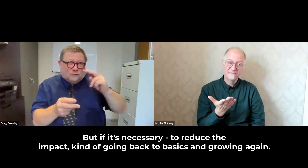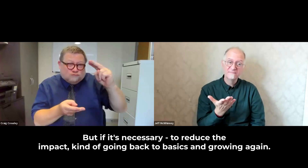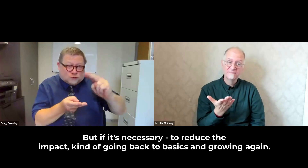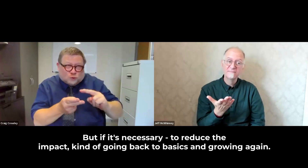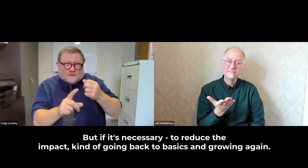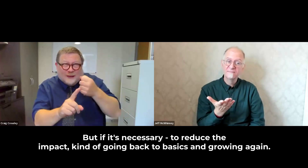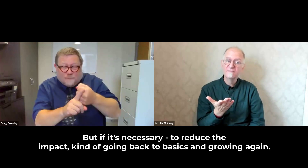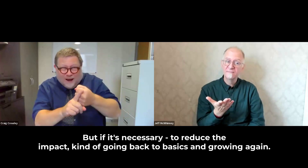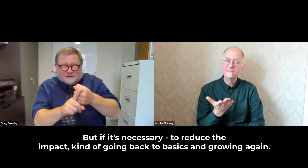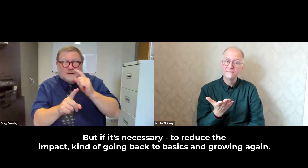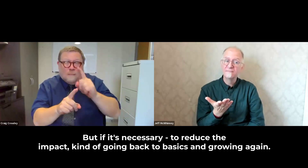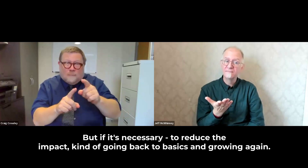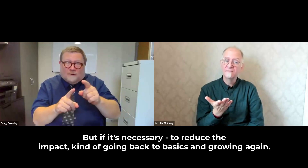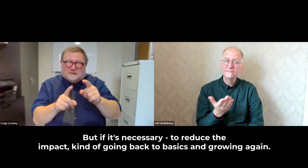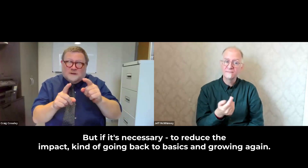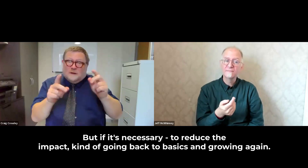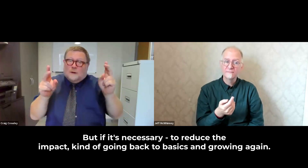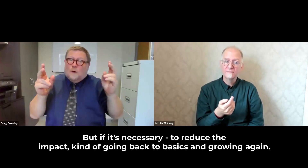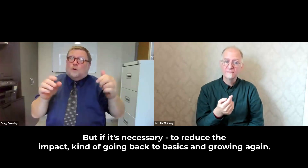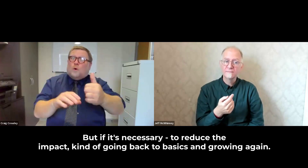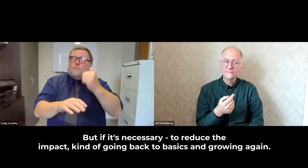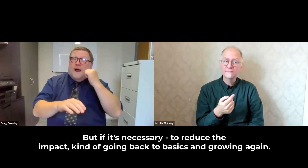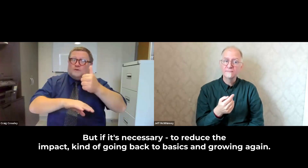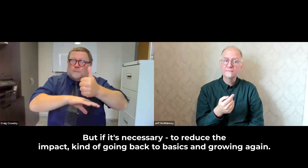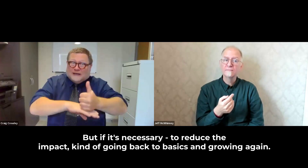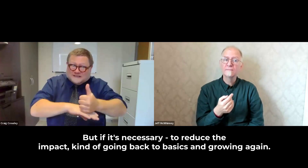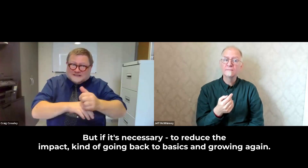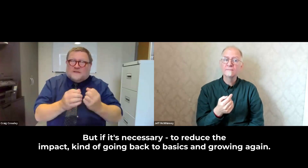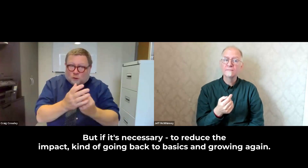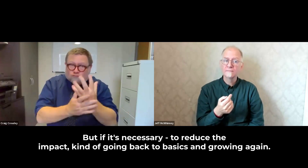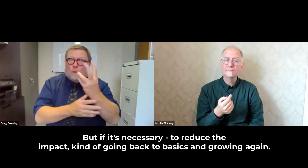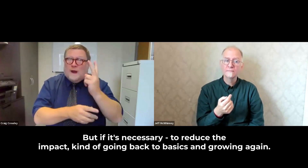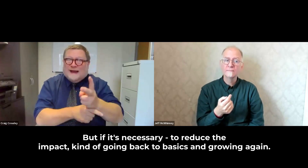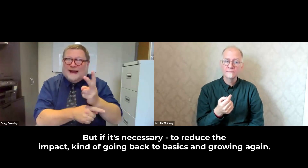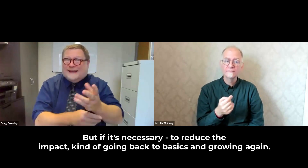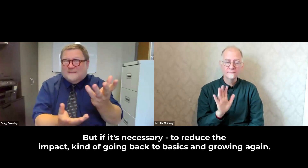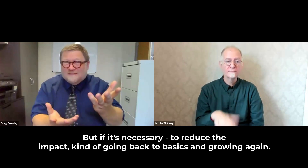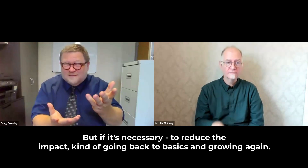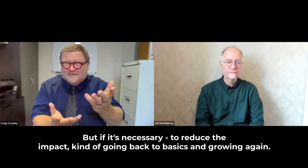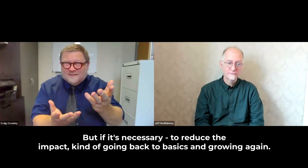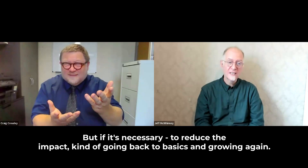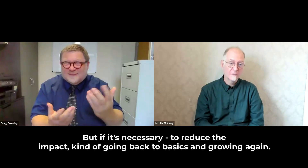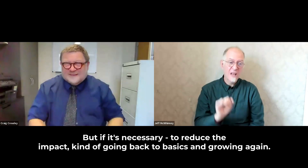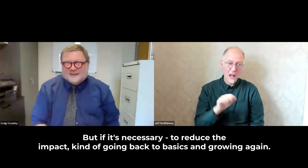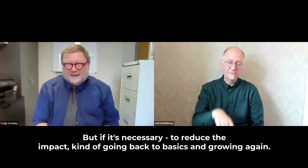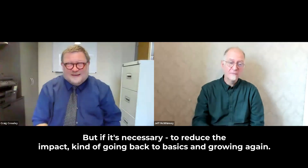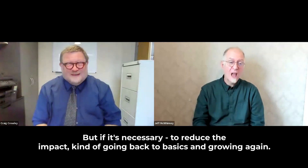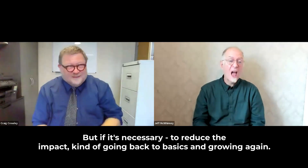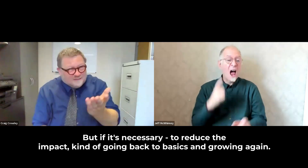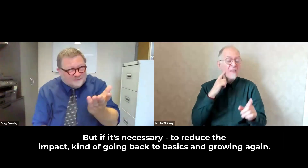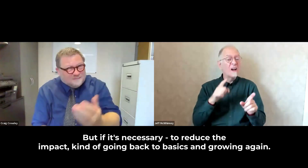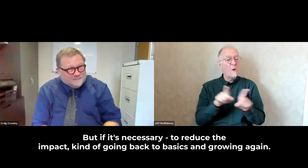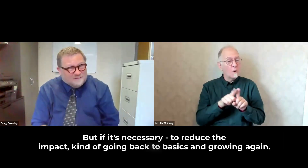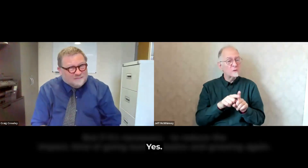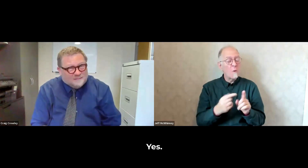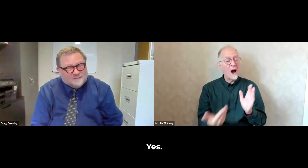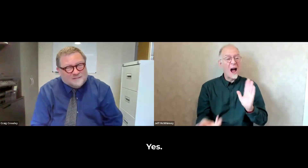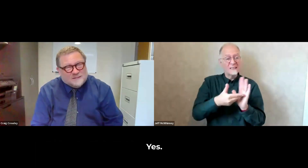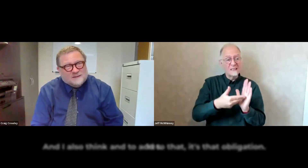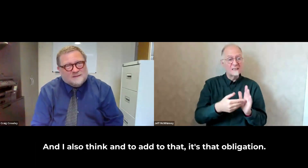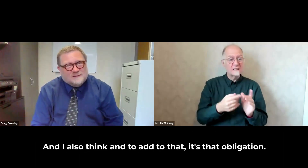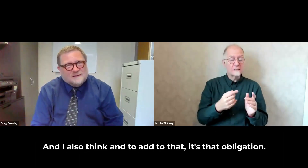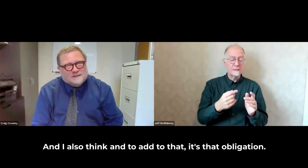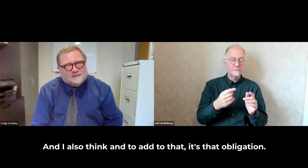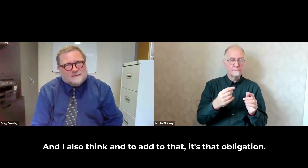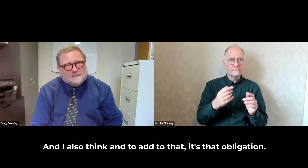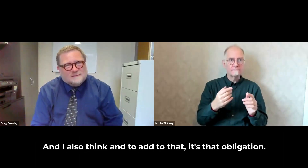it's necessary to reduce the impact, but kind of going back to basics and growing again. Yeah.